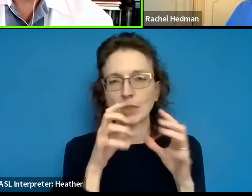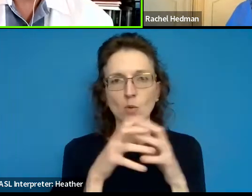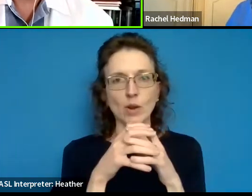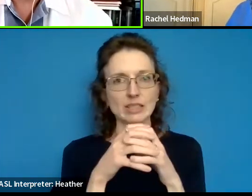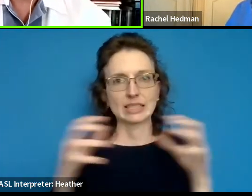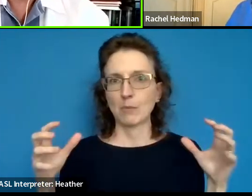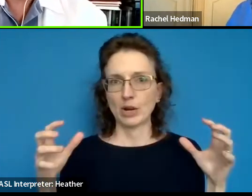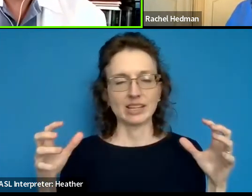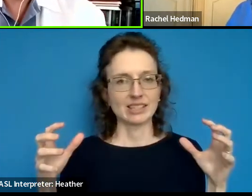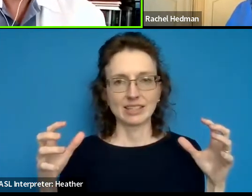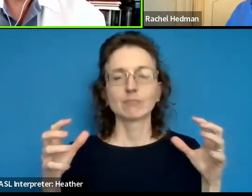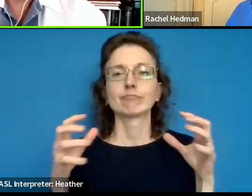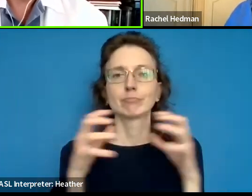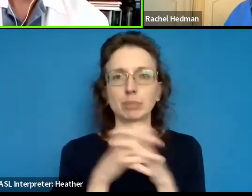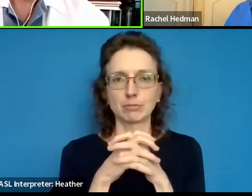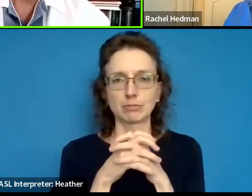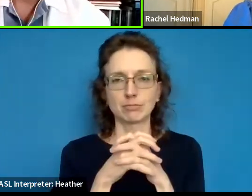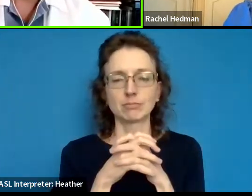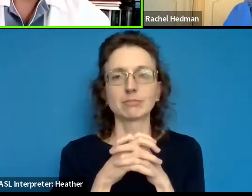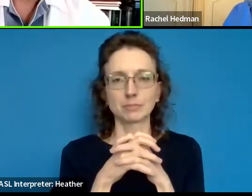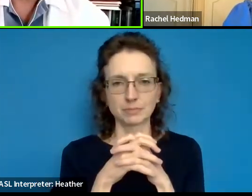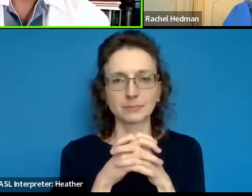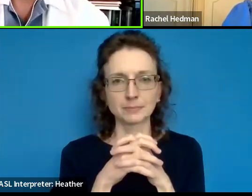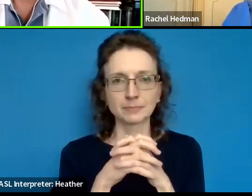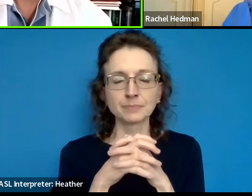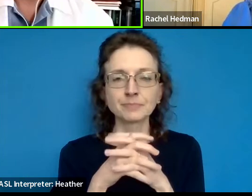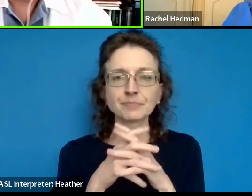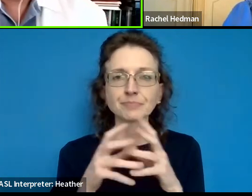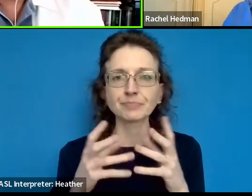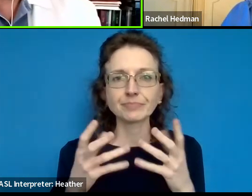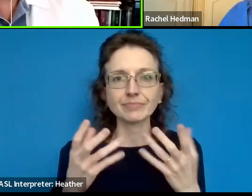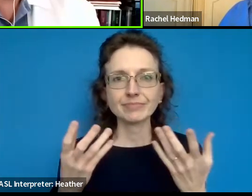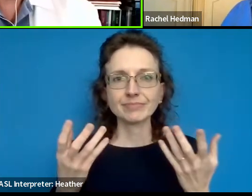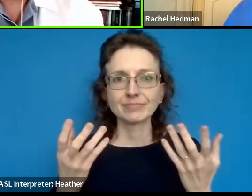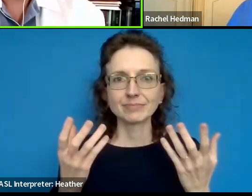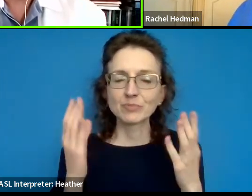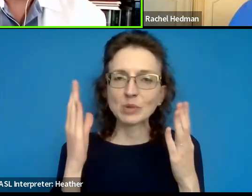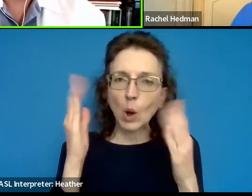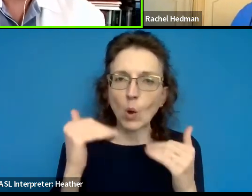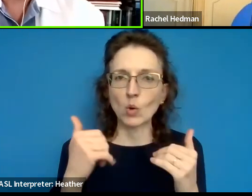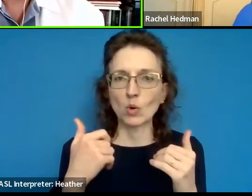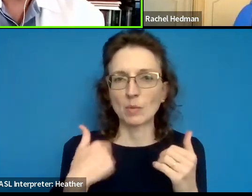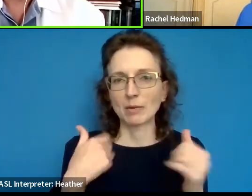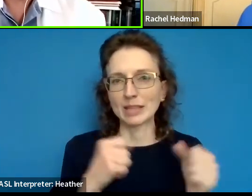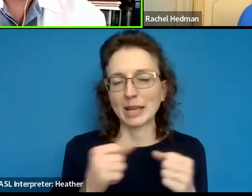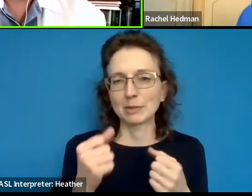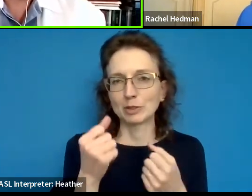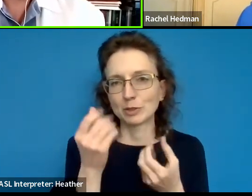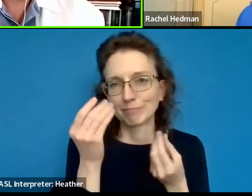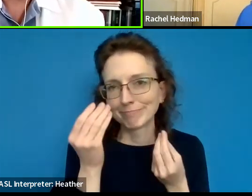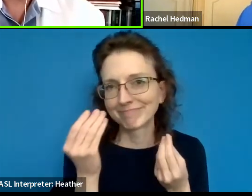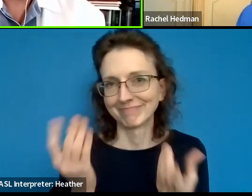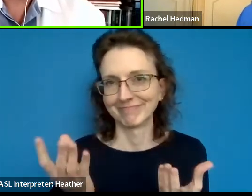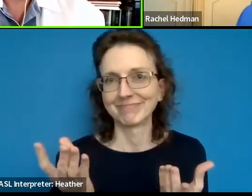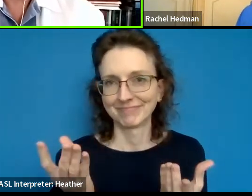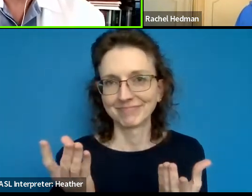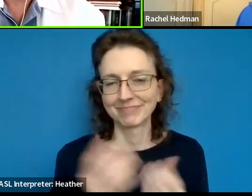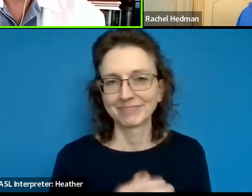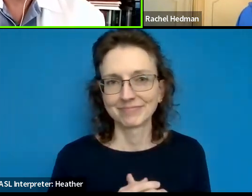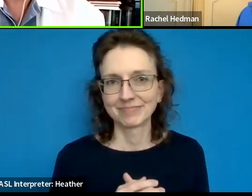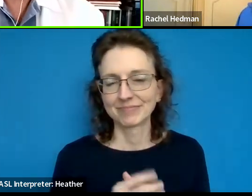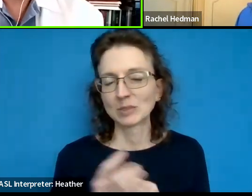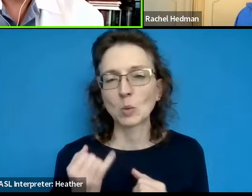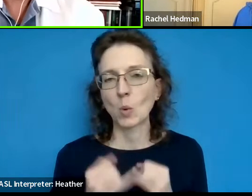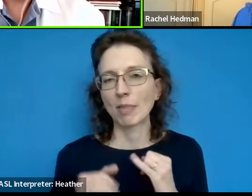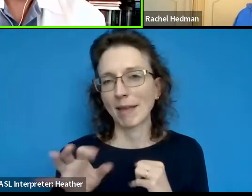And I hopefully that was something that I was able to convey to you about that. I think that was just one last thing